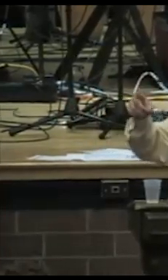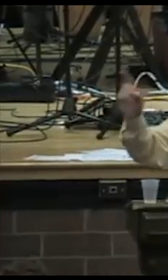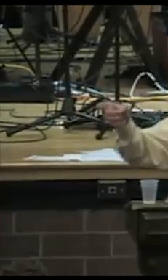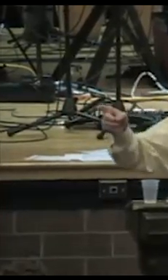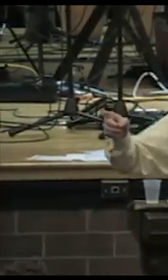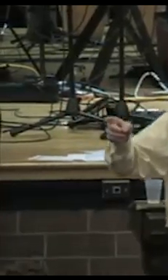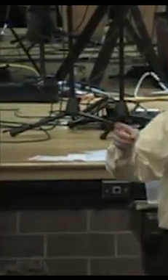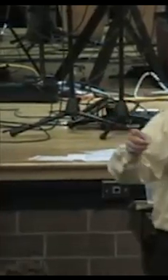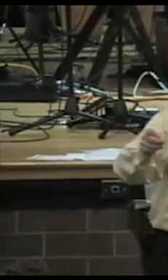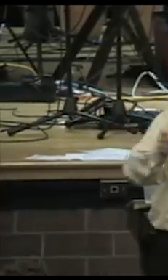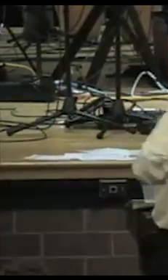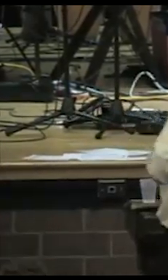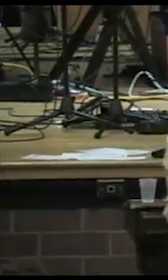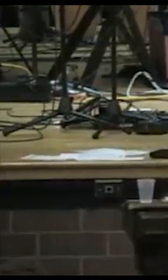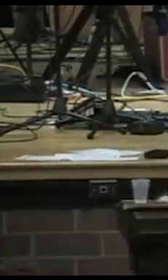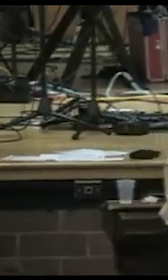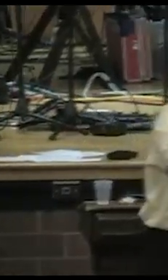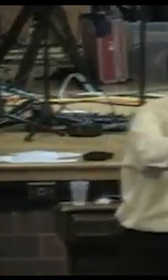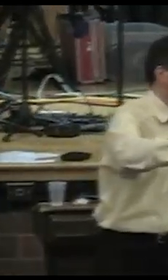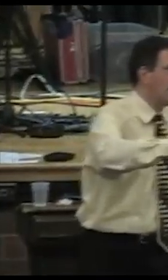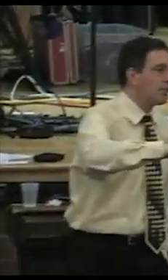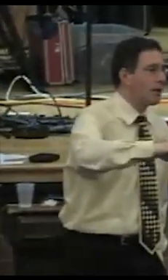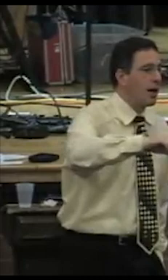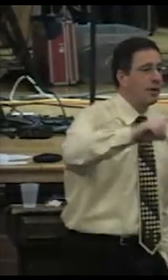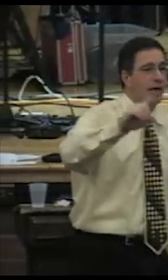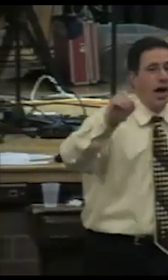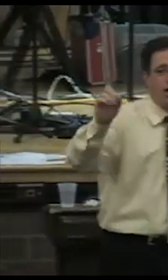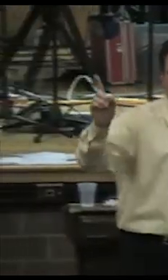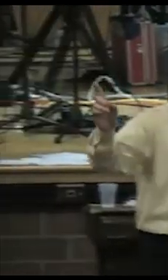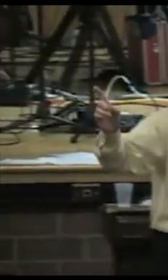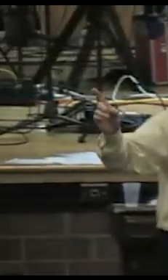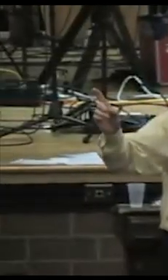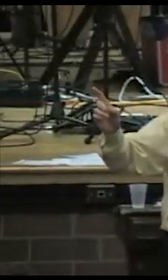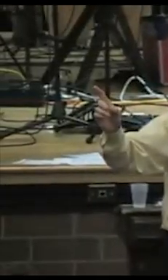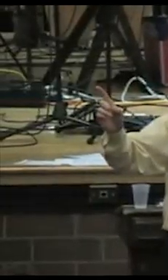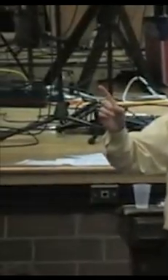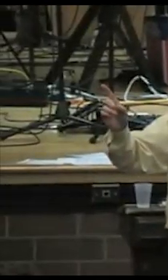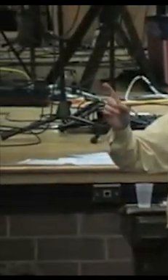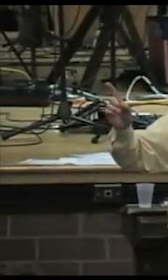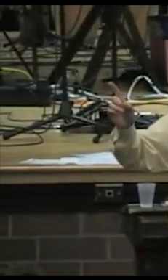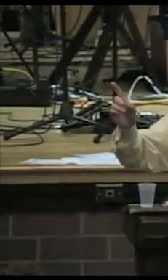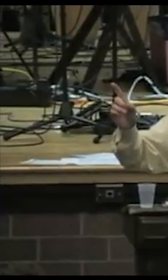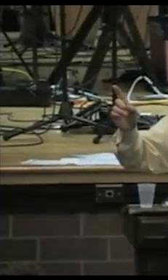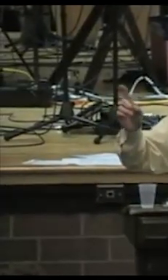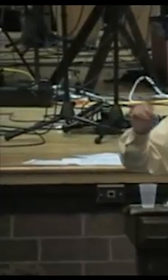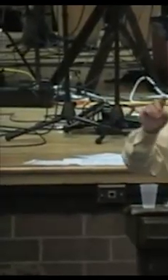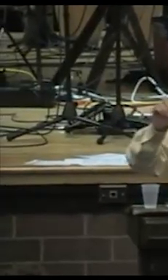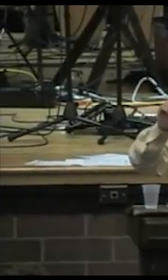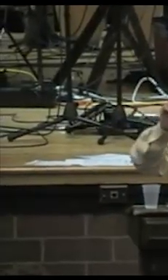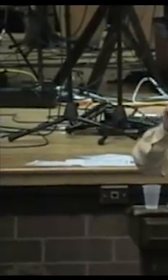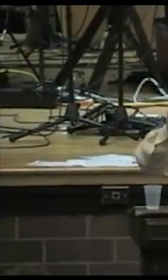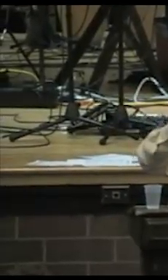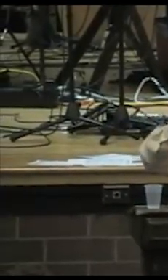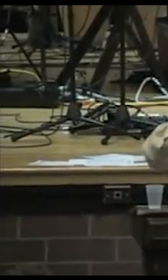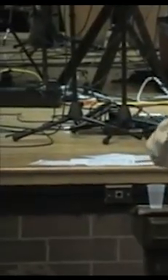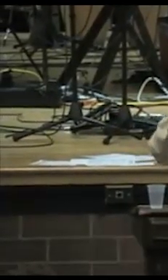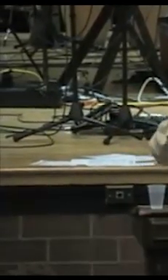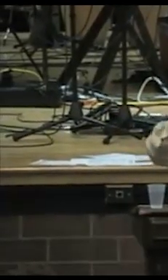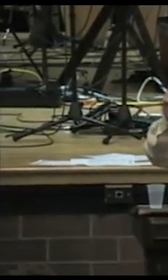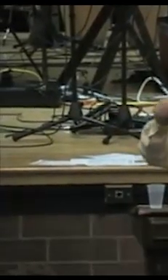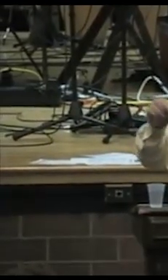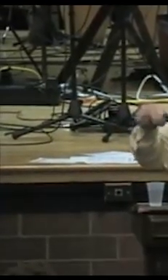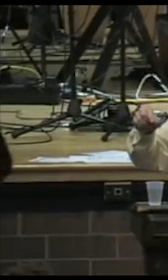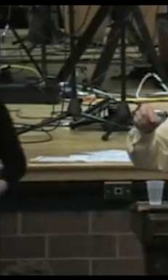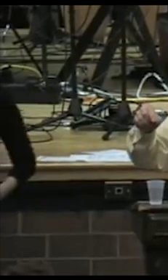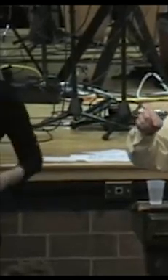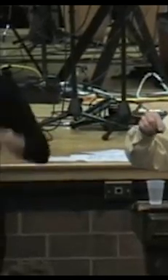not becoming him and it's not becoming a her. It's becoming an us. There. Let me tell you something. When the